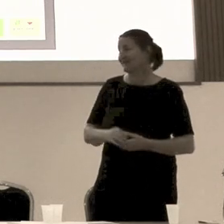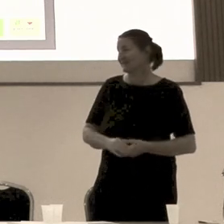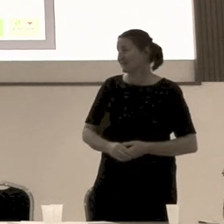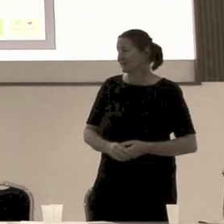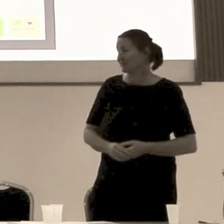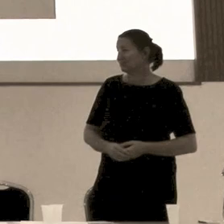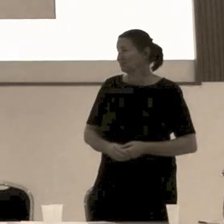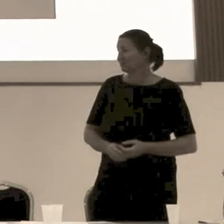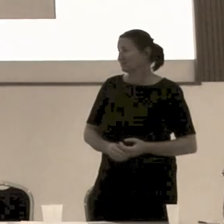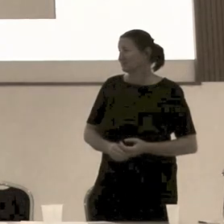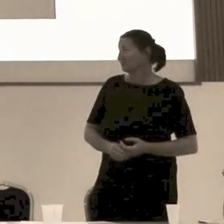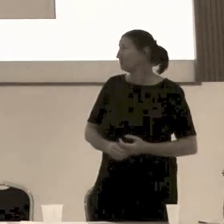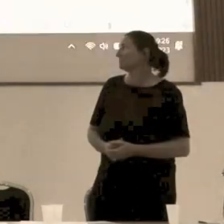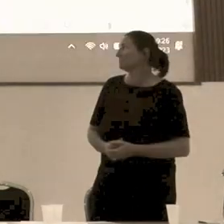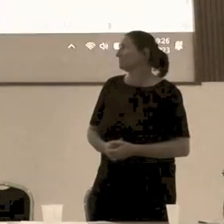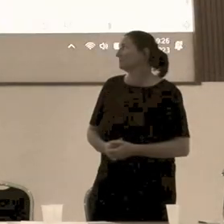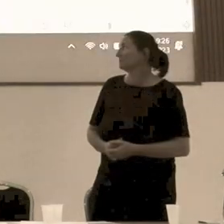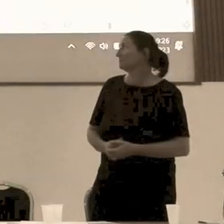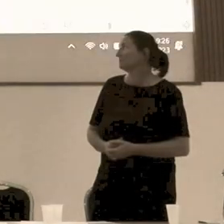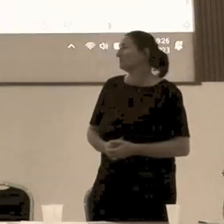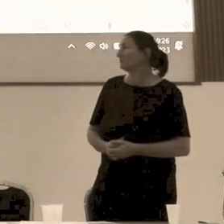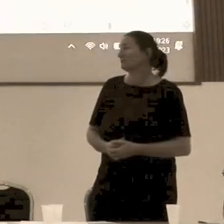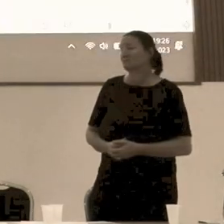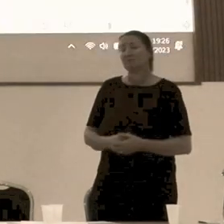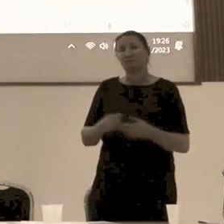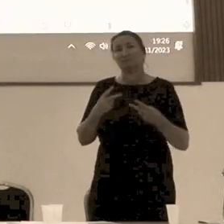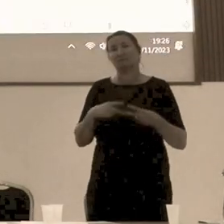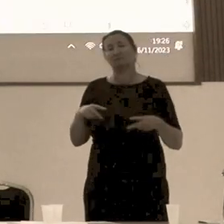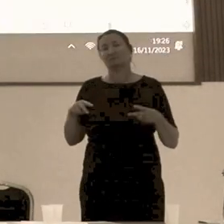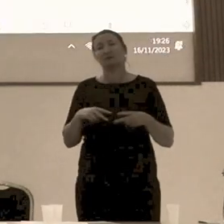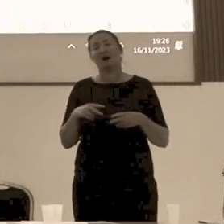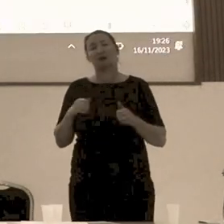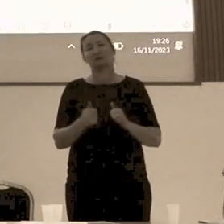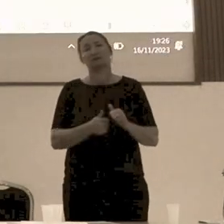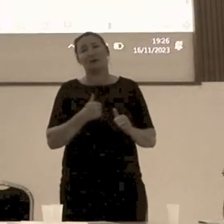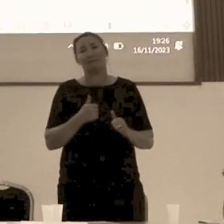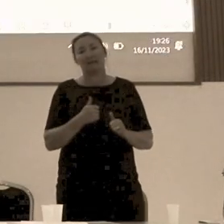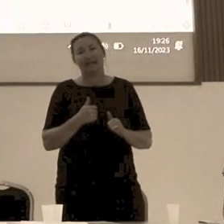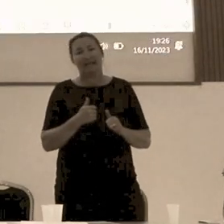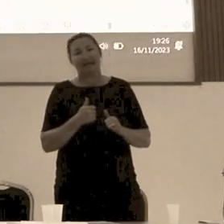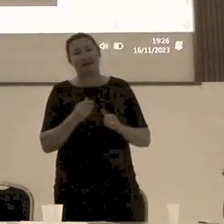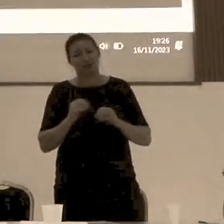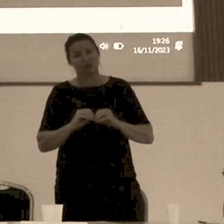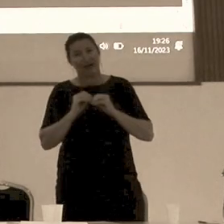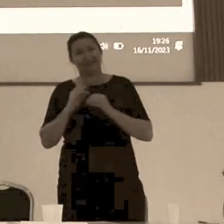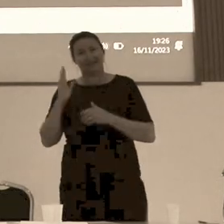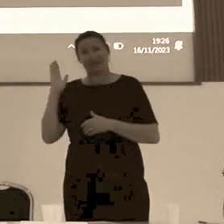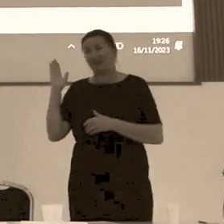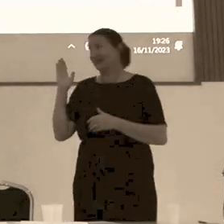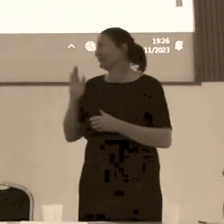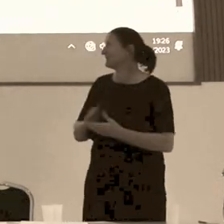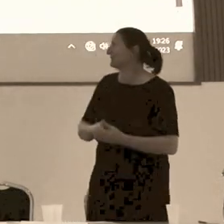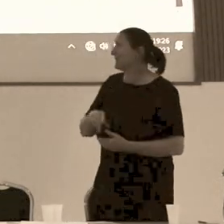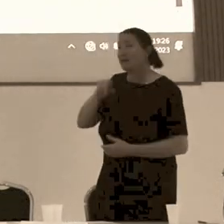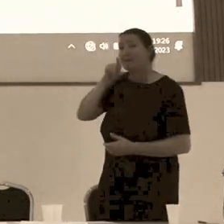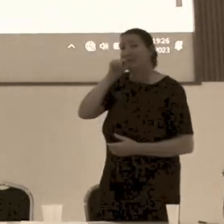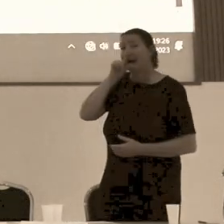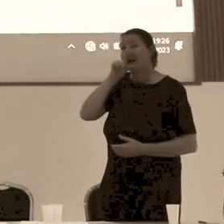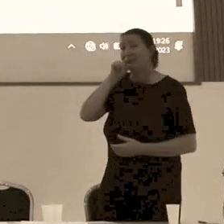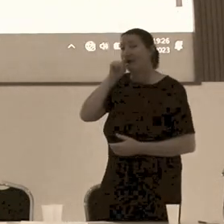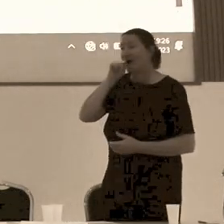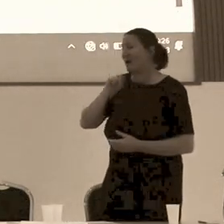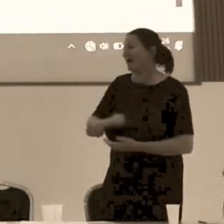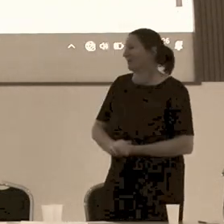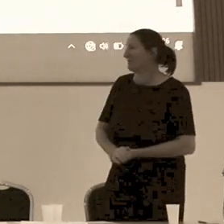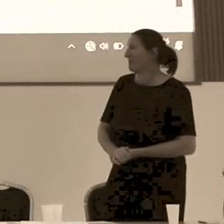identifying barriers as well. This is a dance company that put this piece together, Magpie,